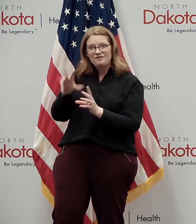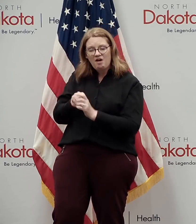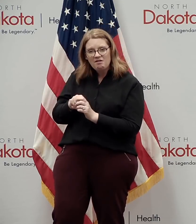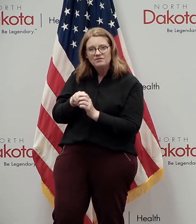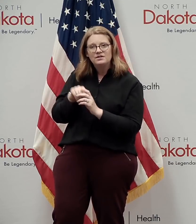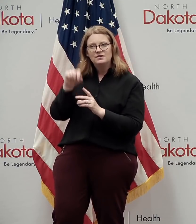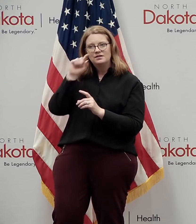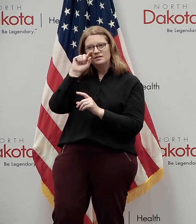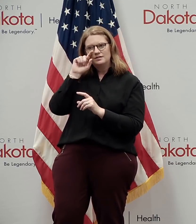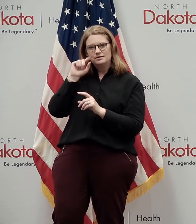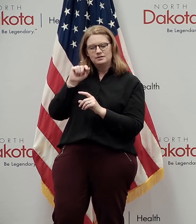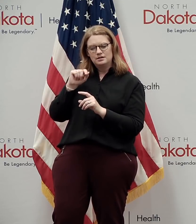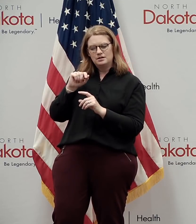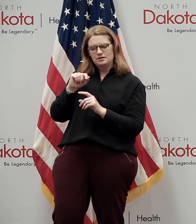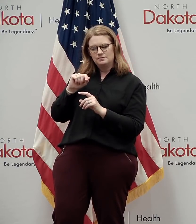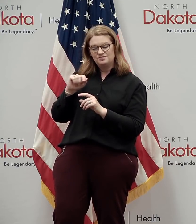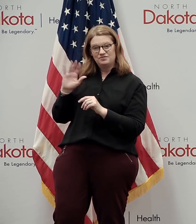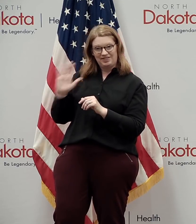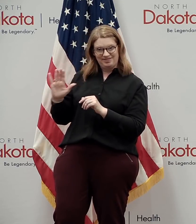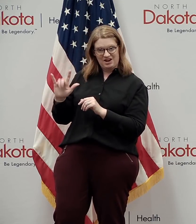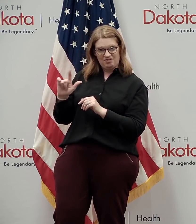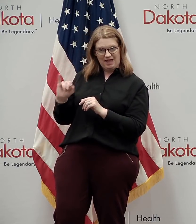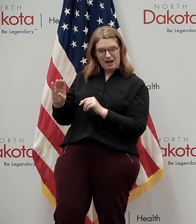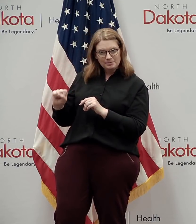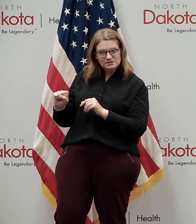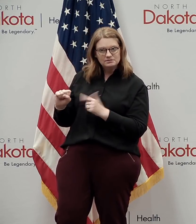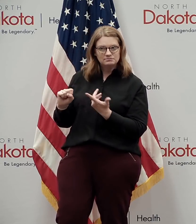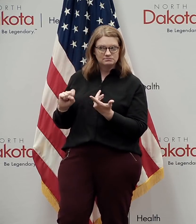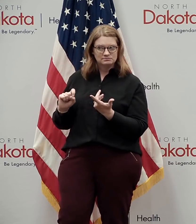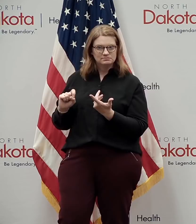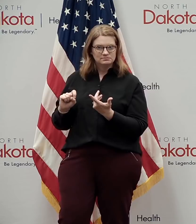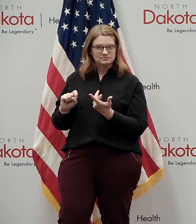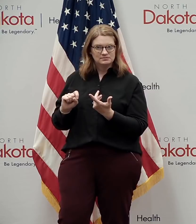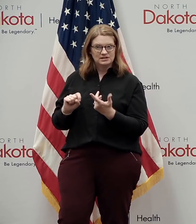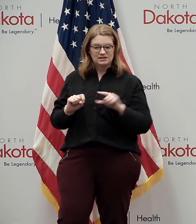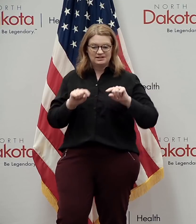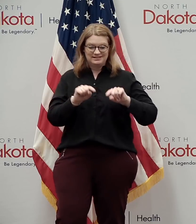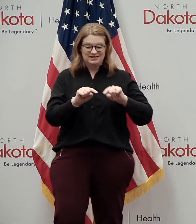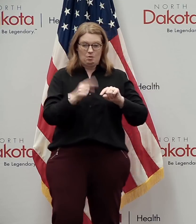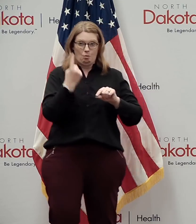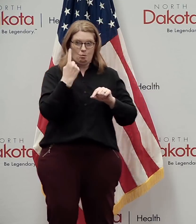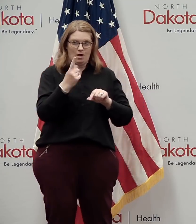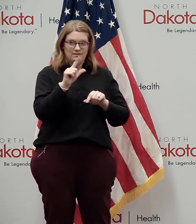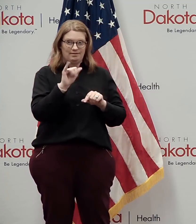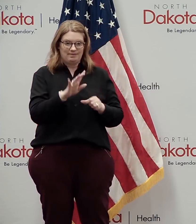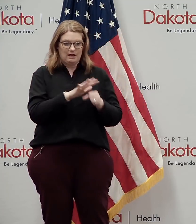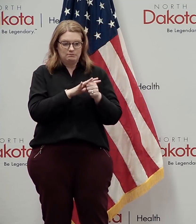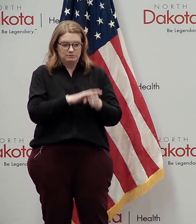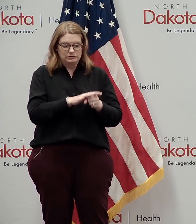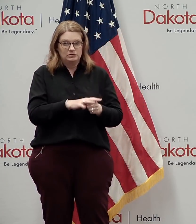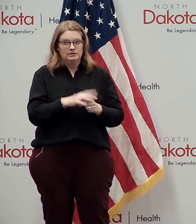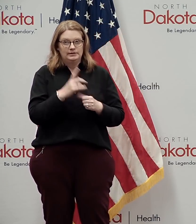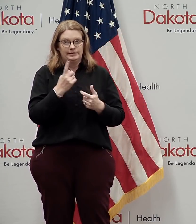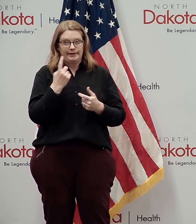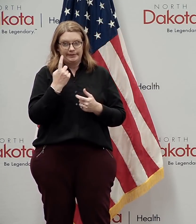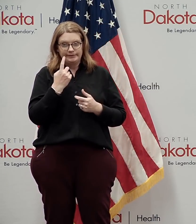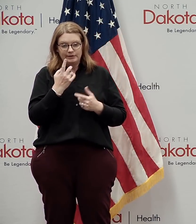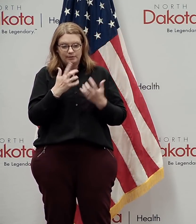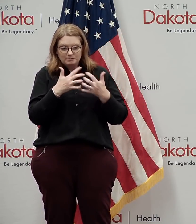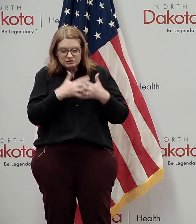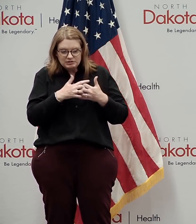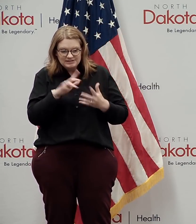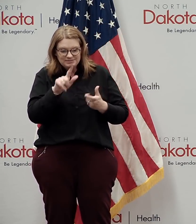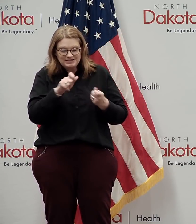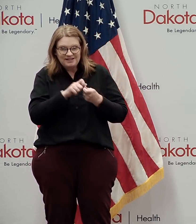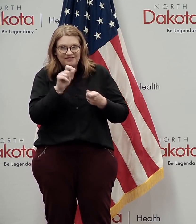university lab standpoint, because we put a lot of pressure on a single lab and then single machines within that lab, where we've